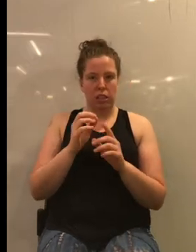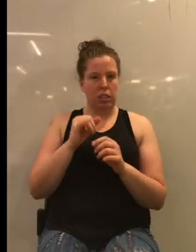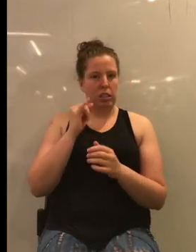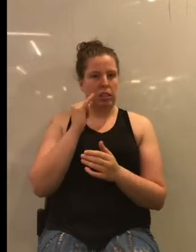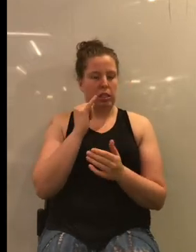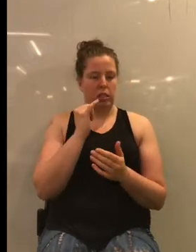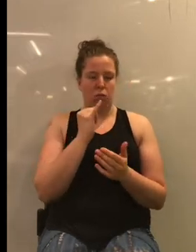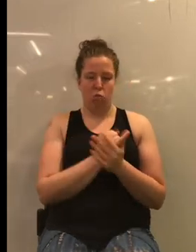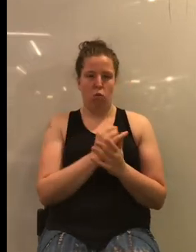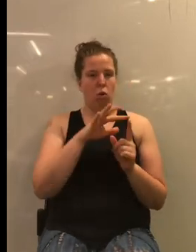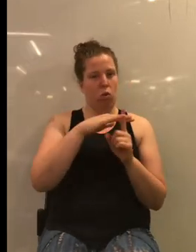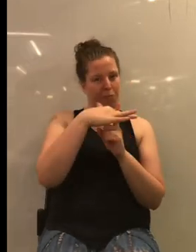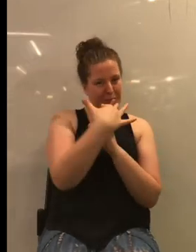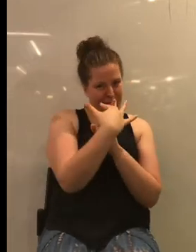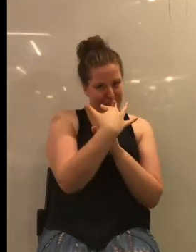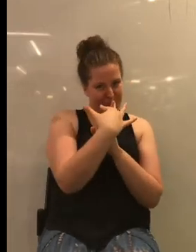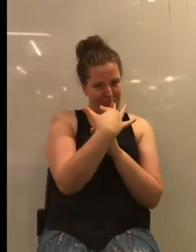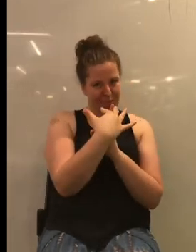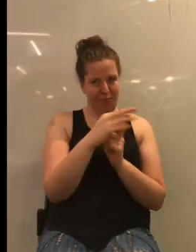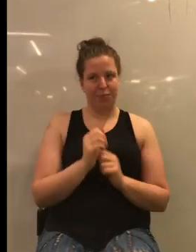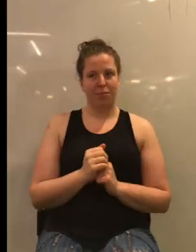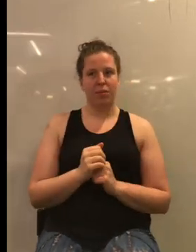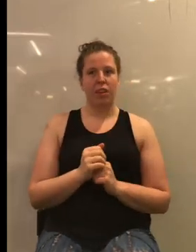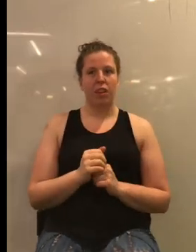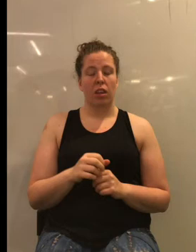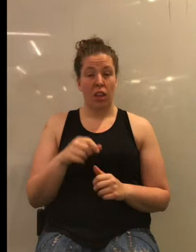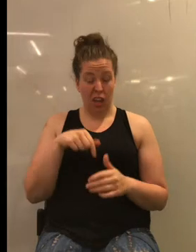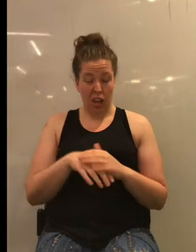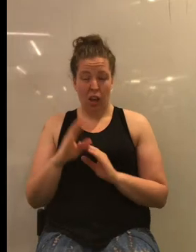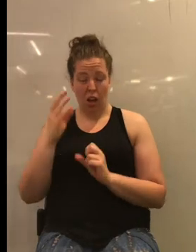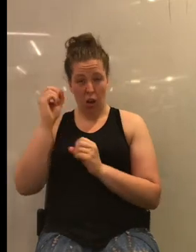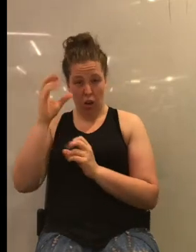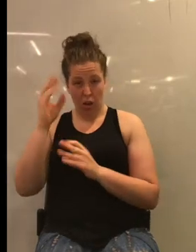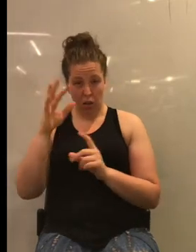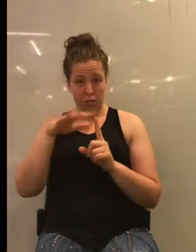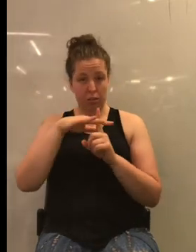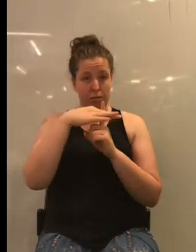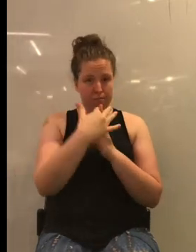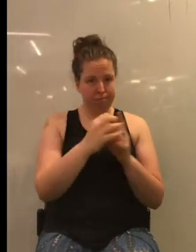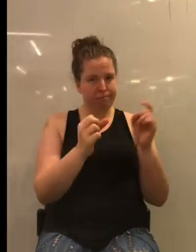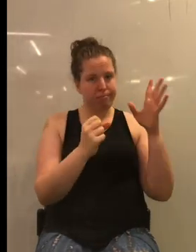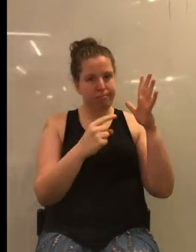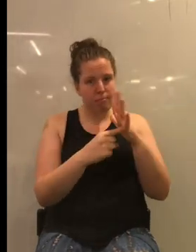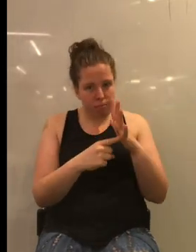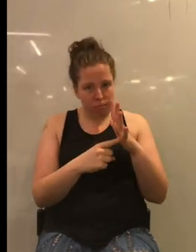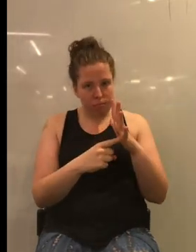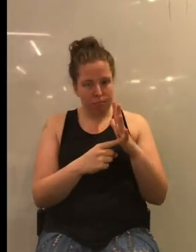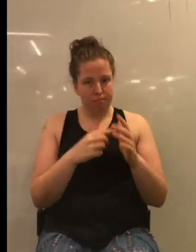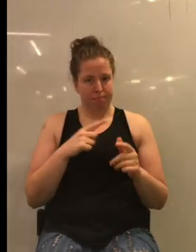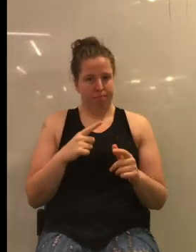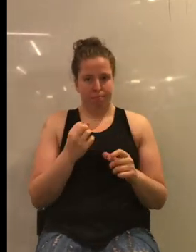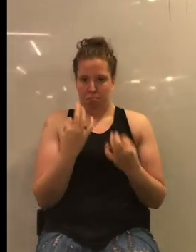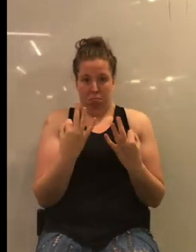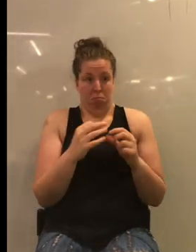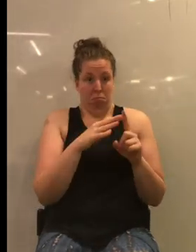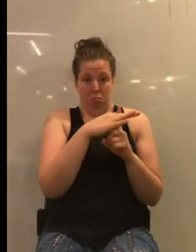used in an incorrect context. In AUSLAN, context is very important, as a lack of context can result in a